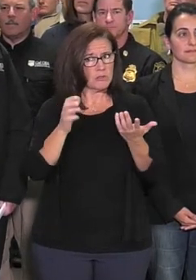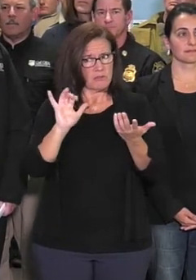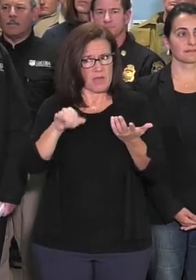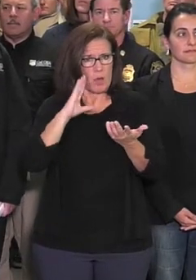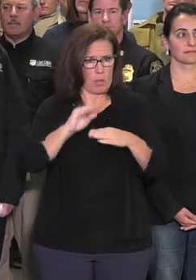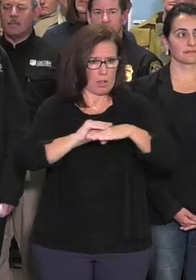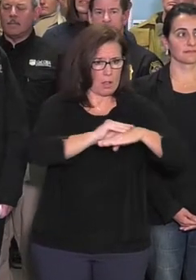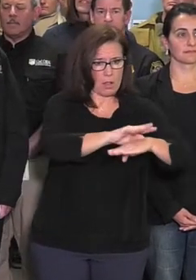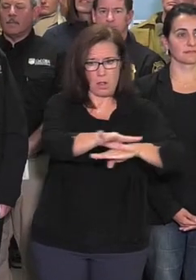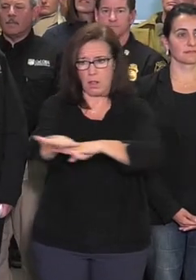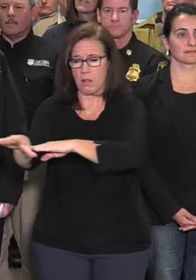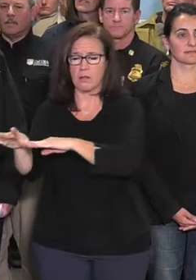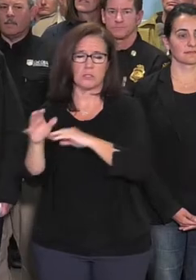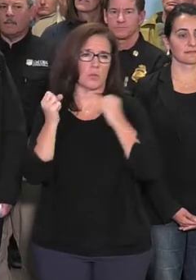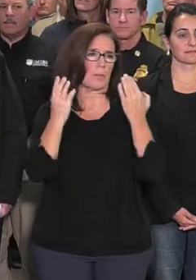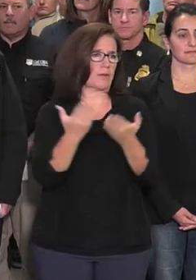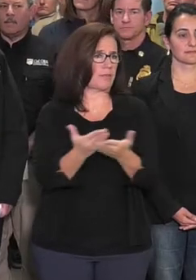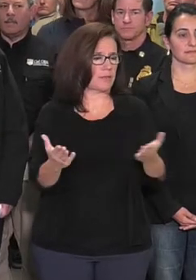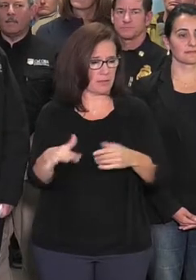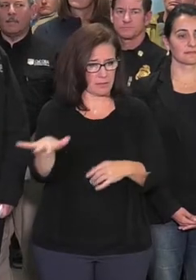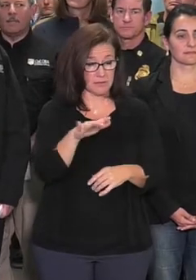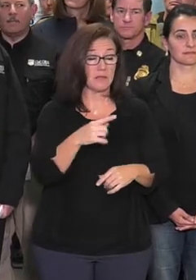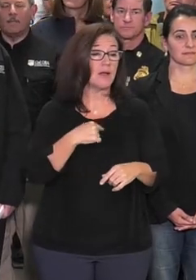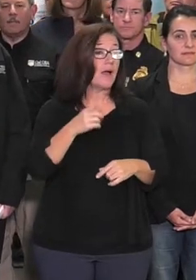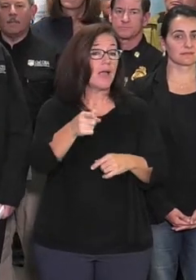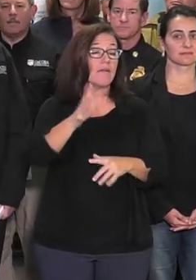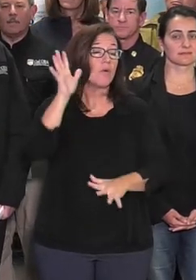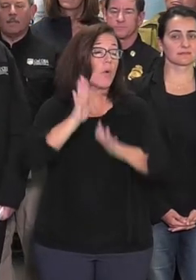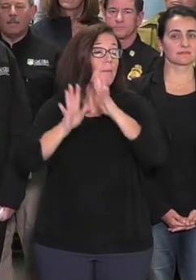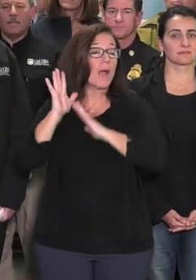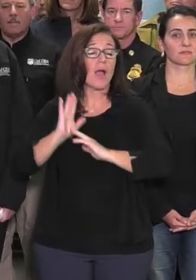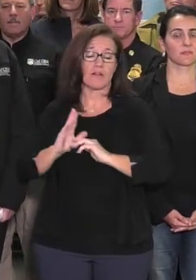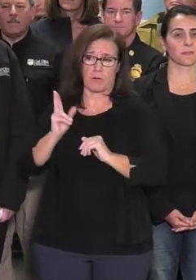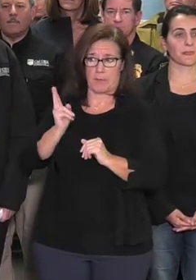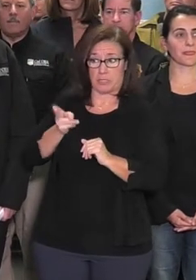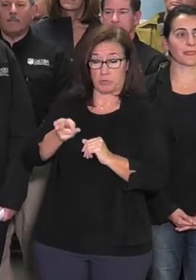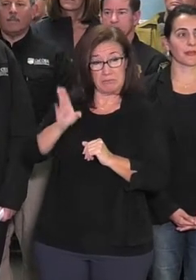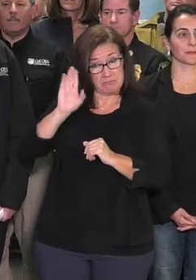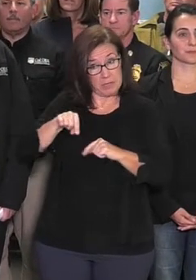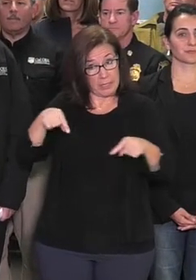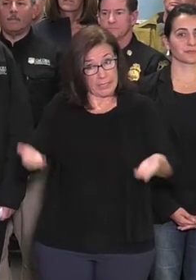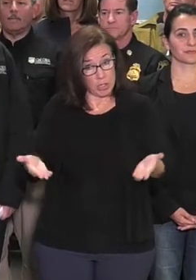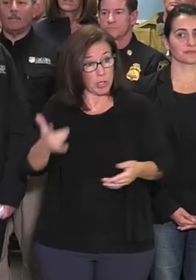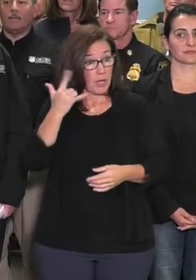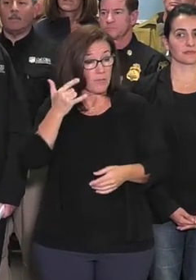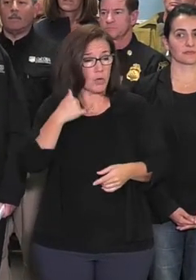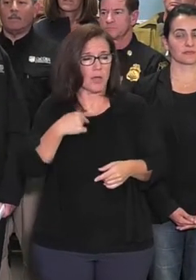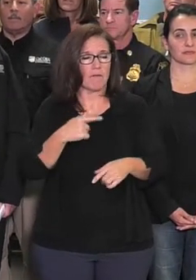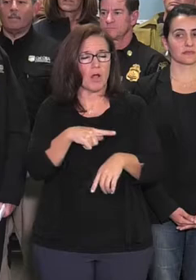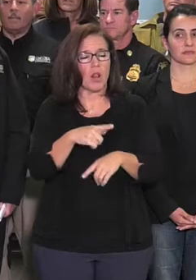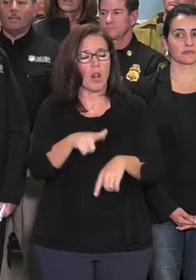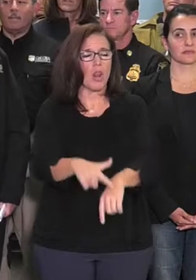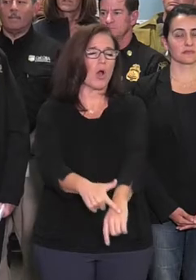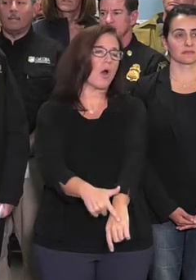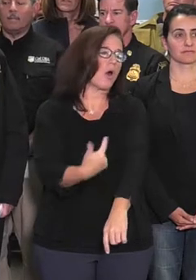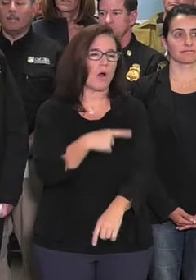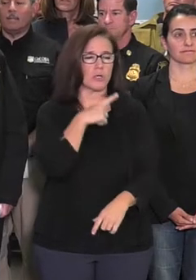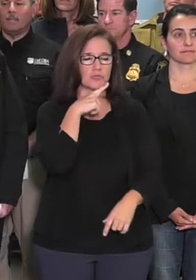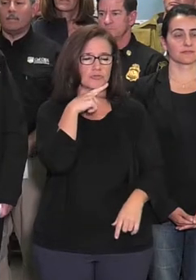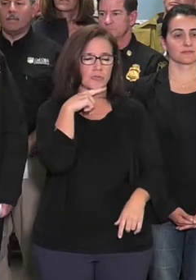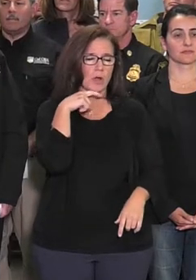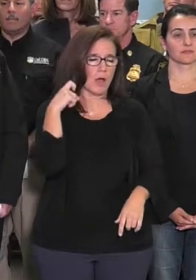From history, going back a long, long way, there have been very long droughts in California. We are getting some of